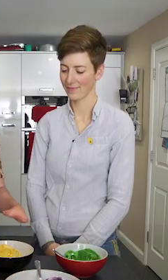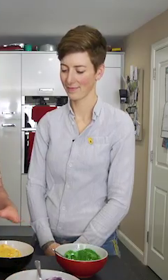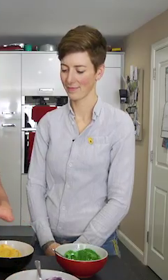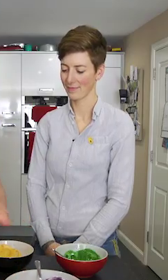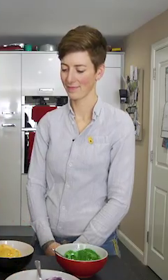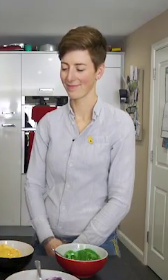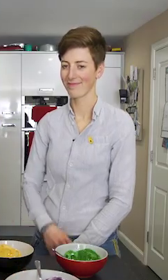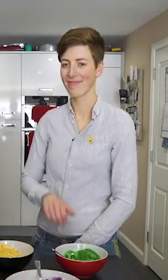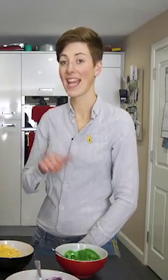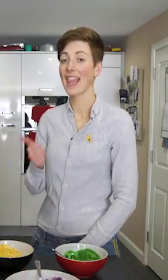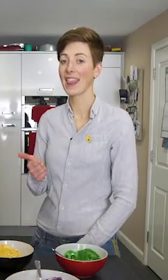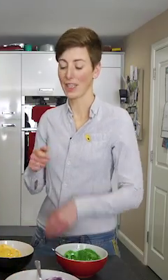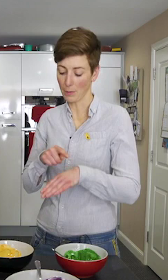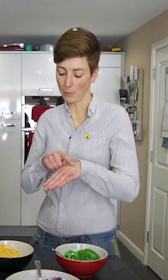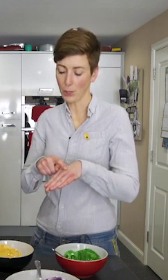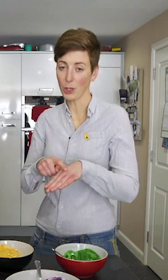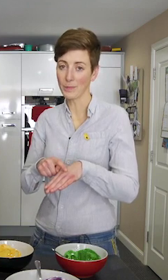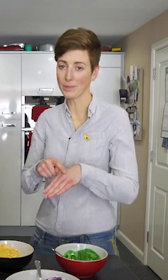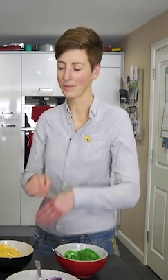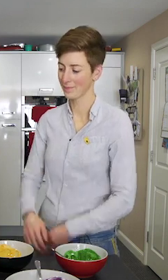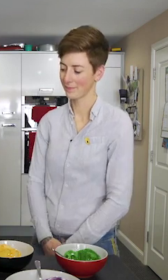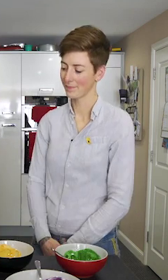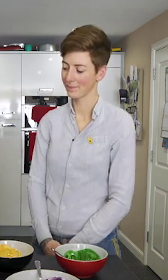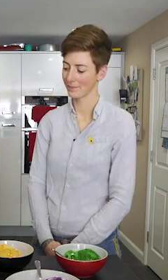then blue, then blue,